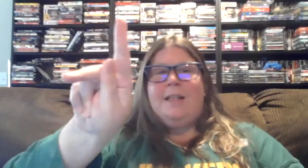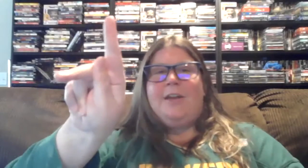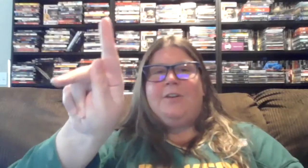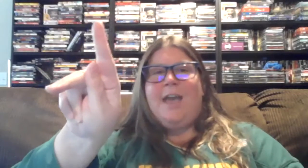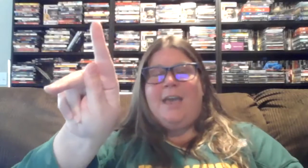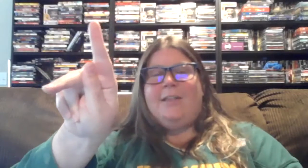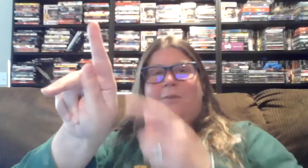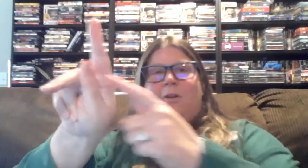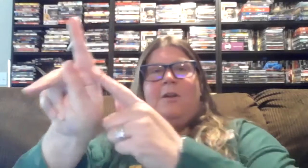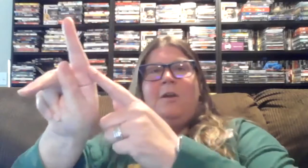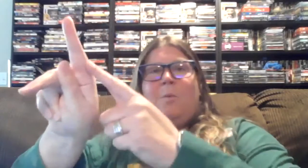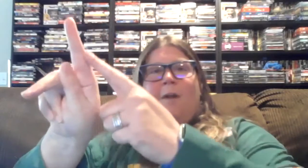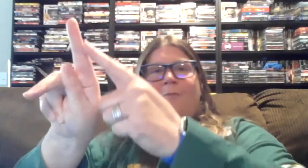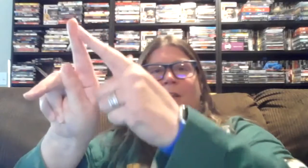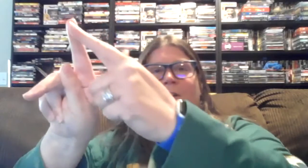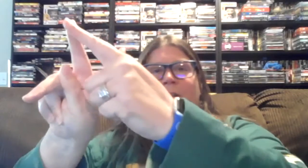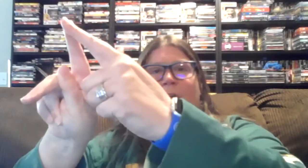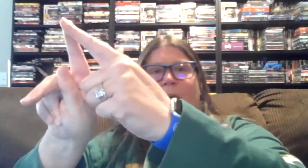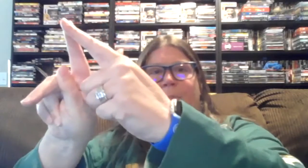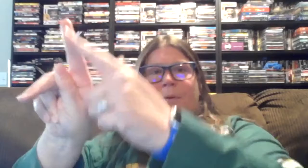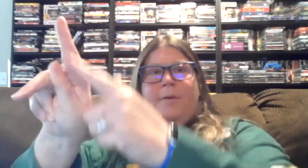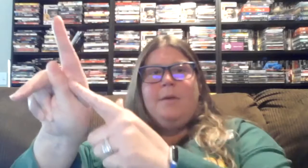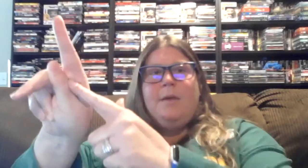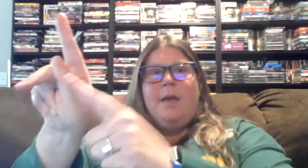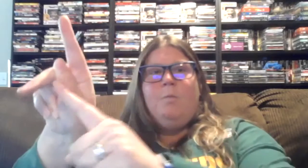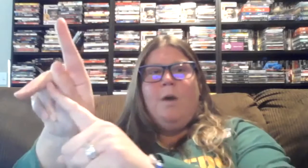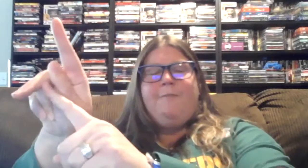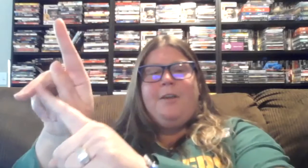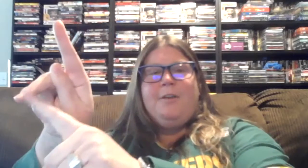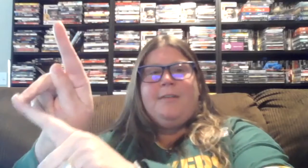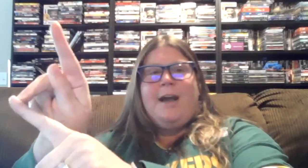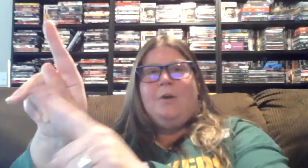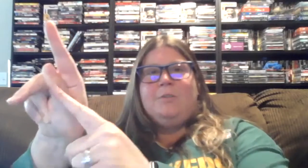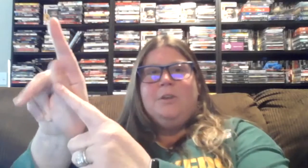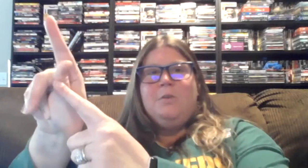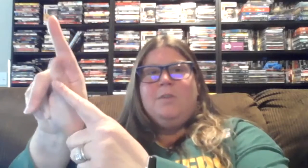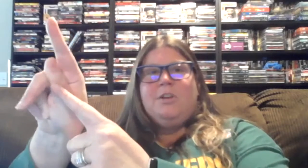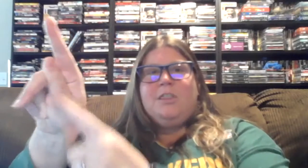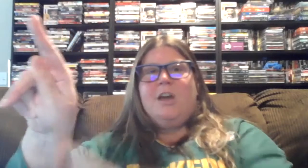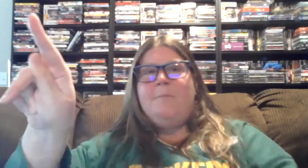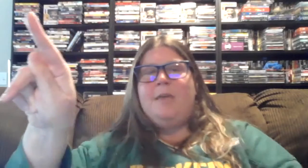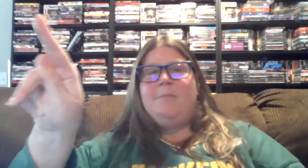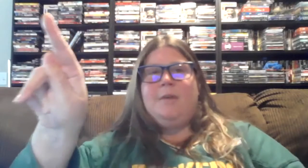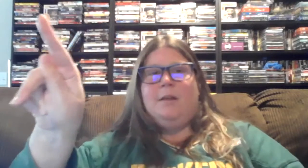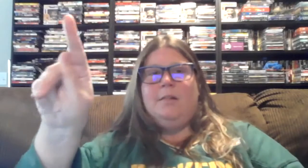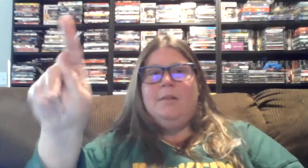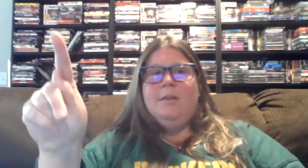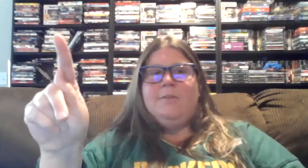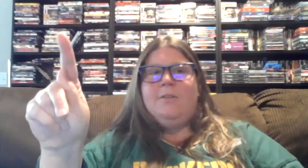letter K. So your one finger is up and one finger is out with your thumb in the middle. So that's